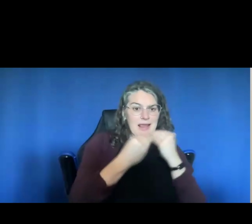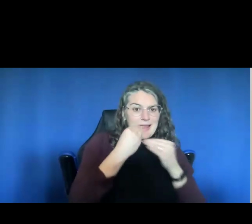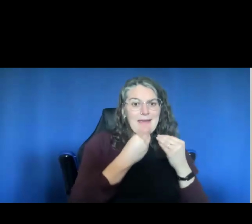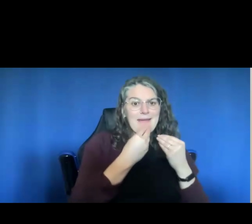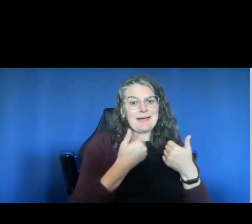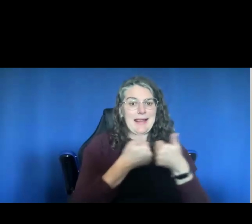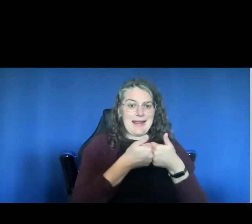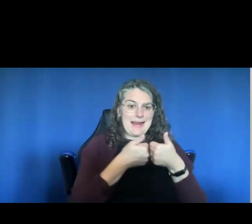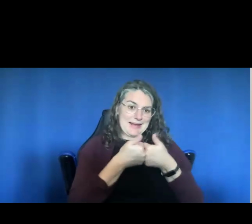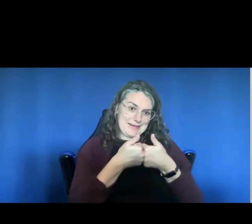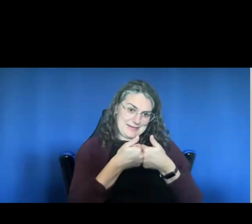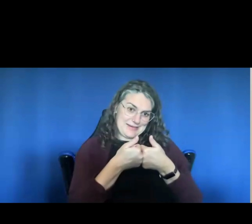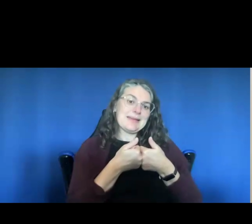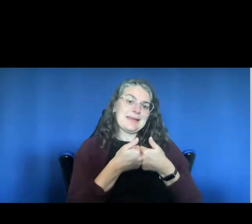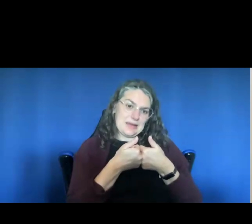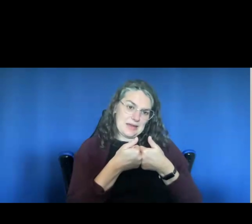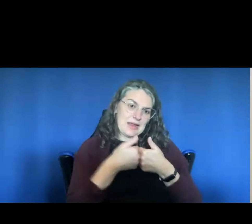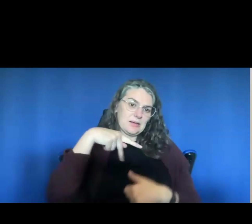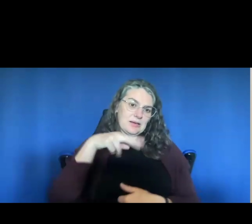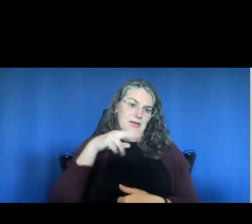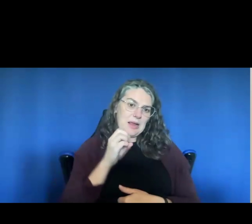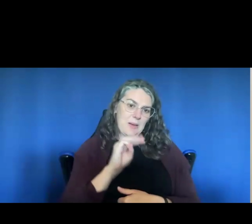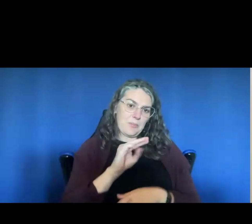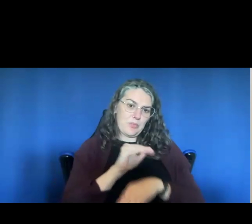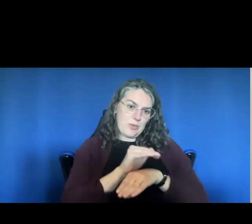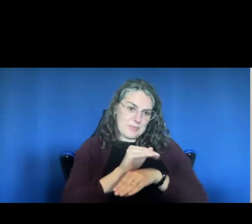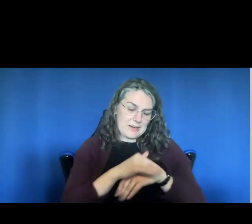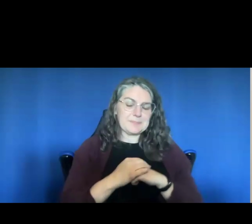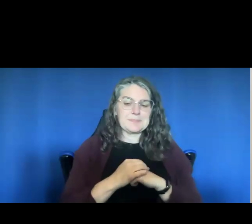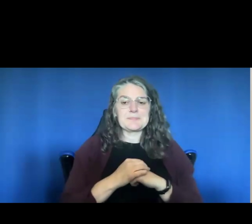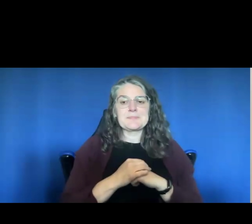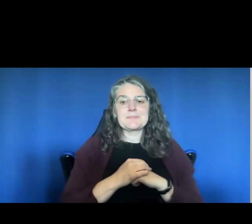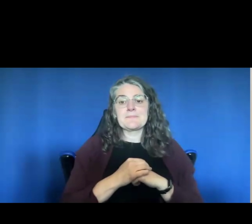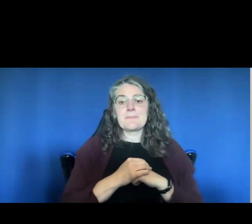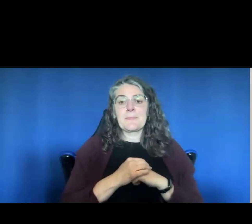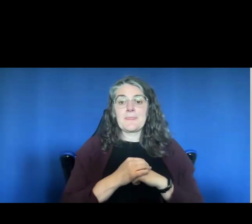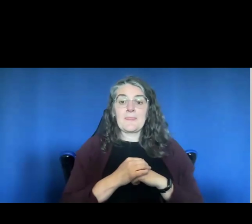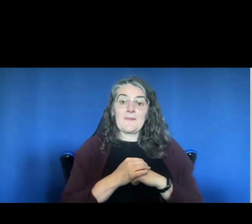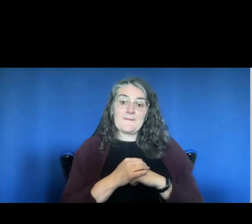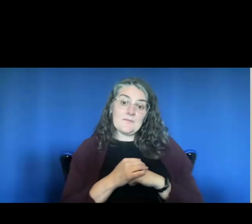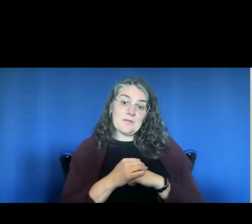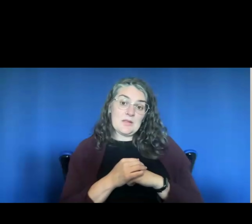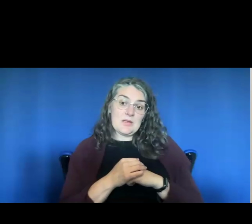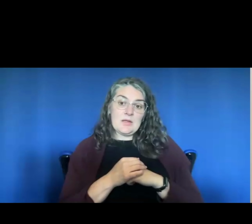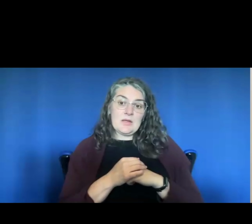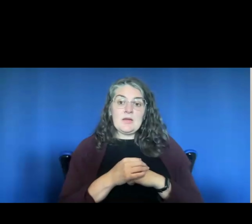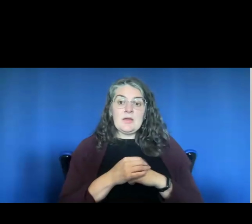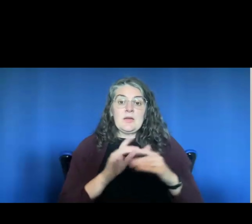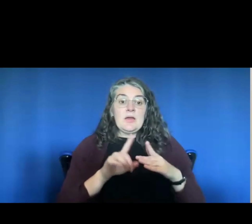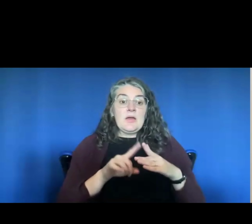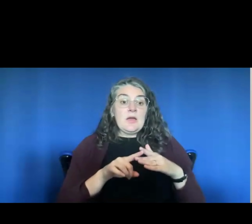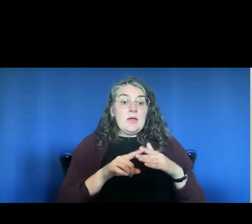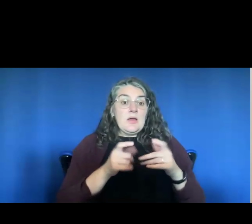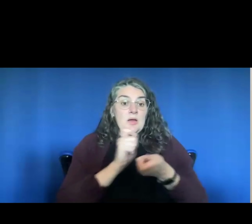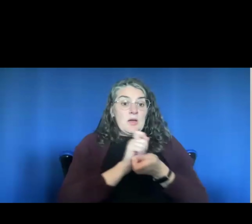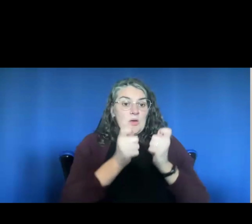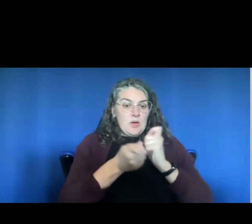games at the post-prom festivities. At some point, I'd exchanged taffeta for denim.